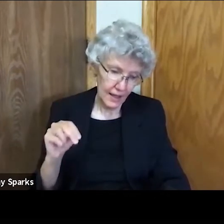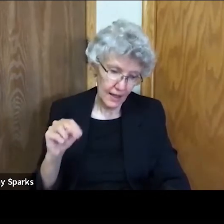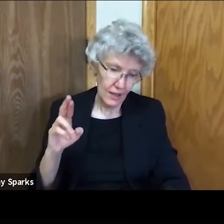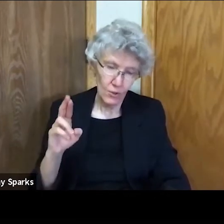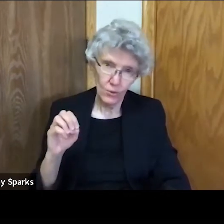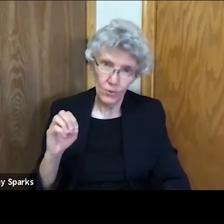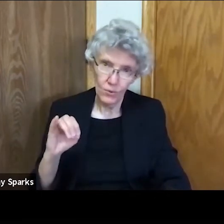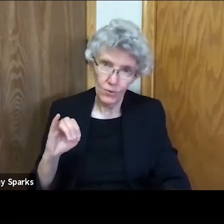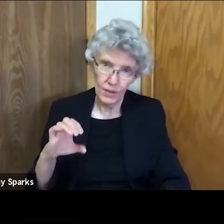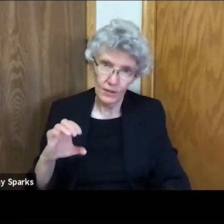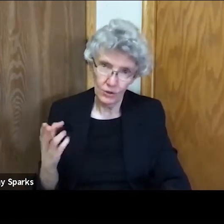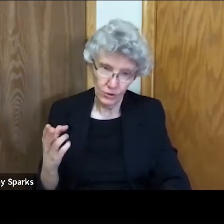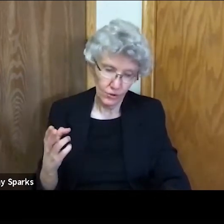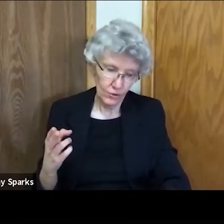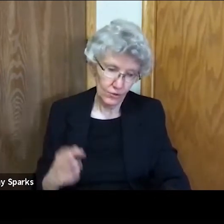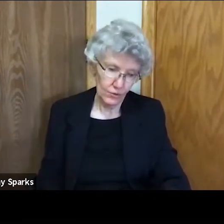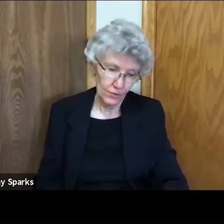Christy Heidenreich.